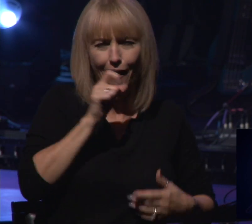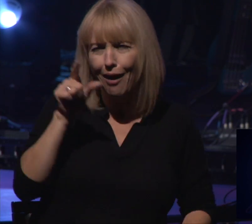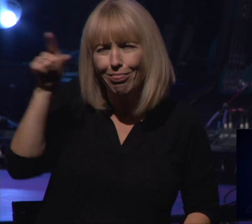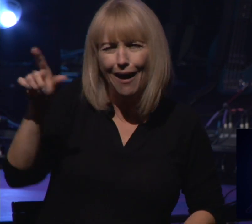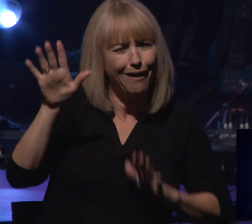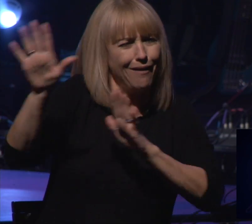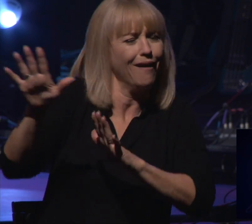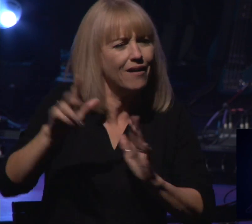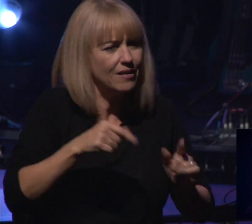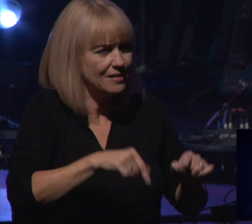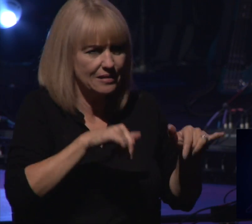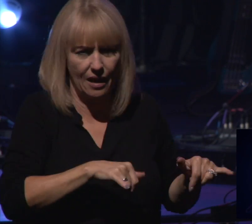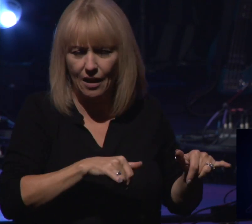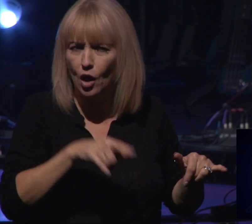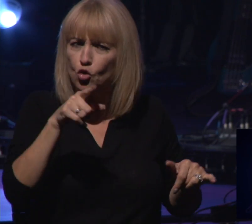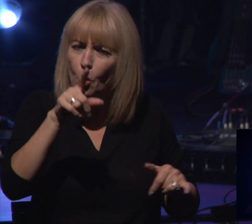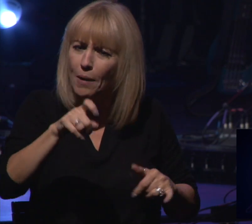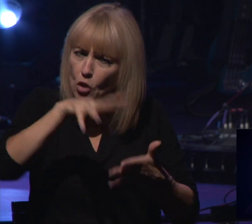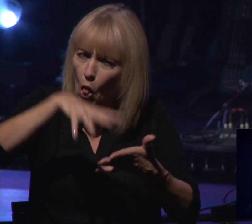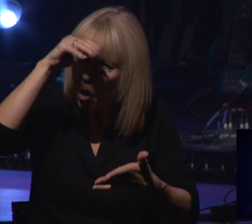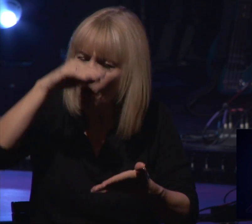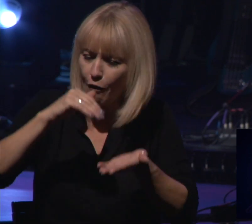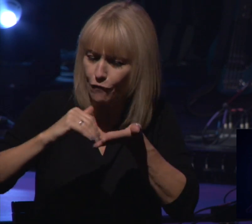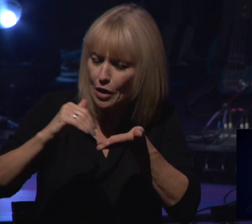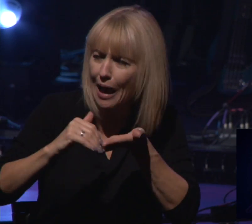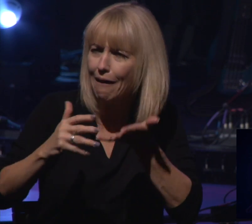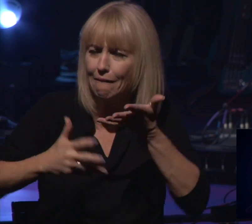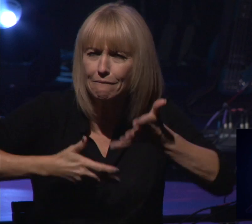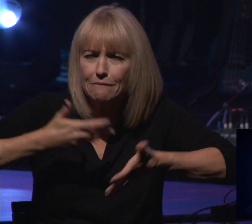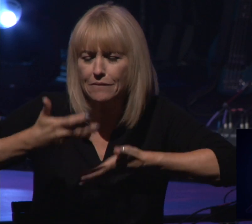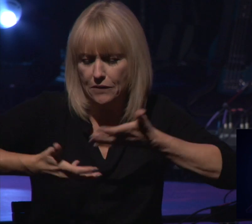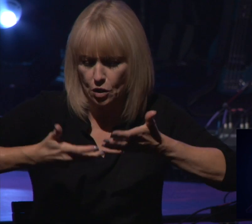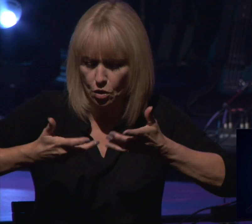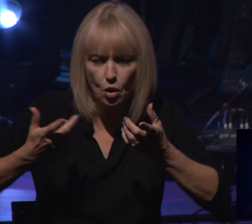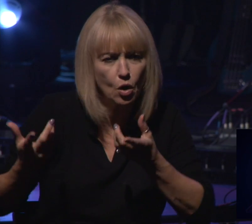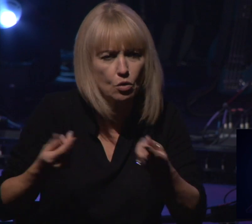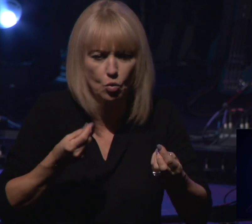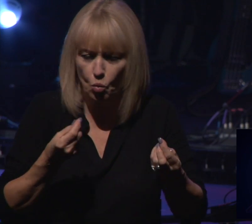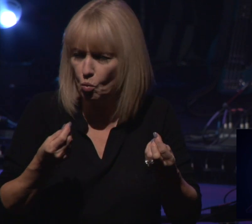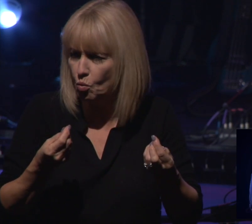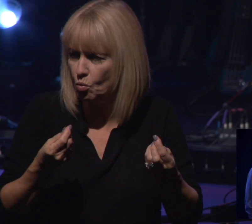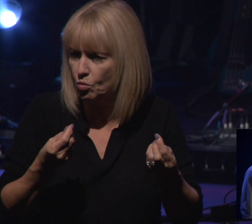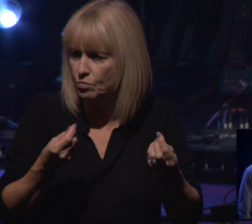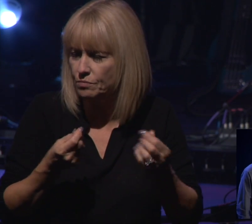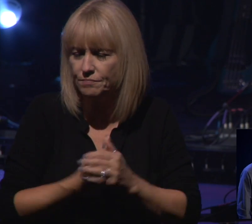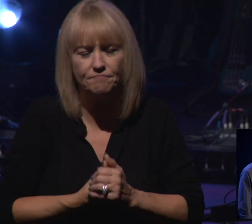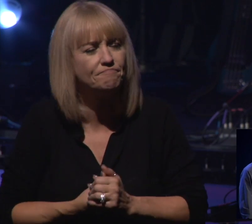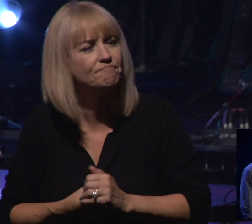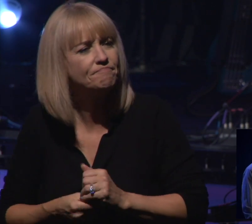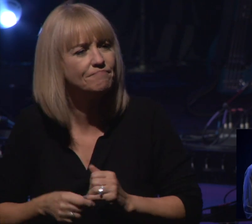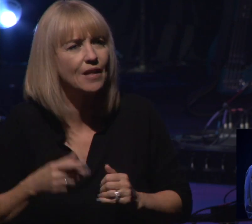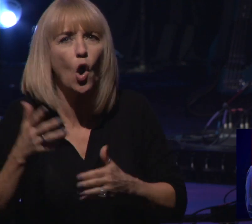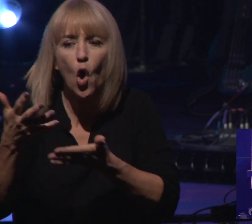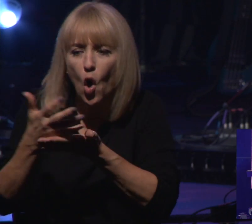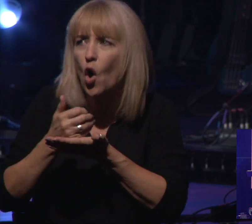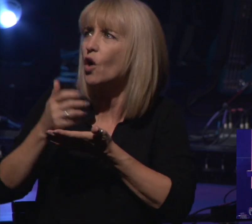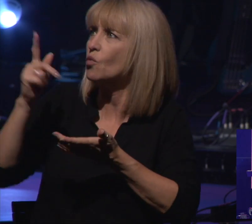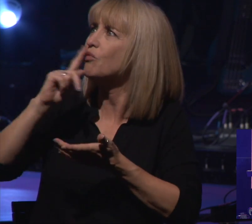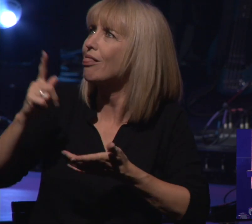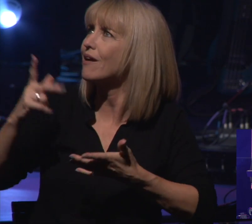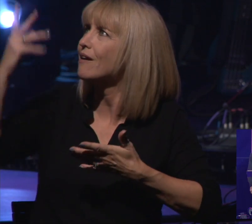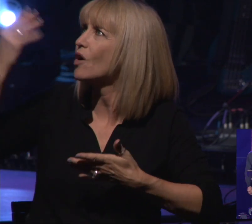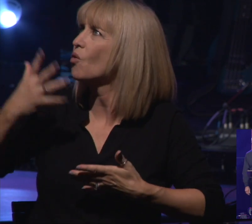mature. And in a healthy, committed relationship, we learn more about God's grace. And then in commitment, we are faithful.